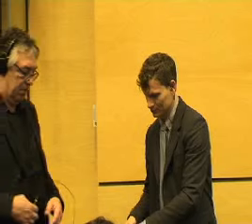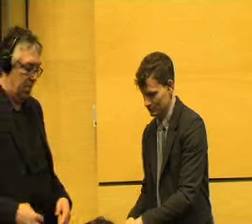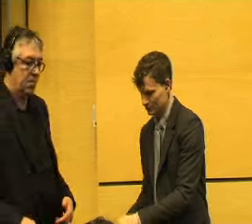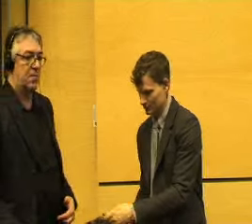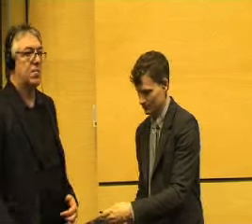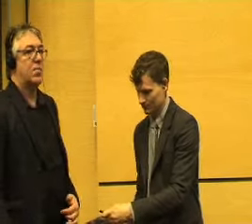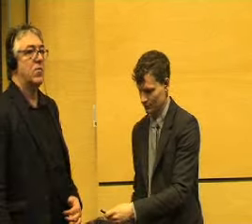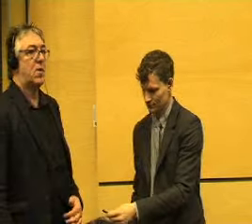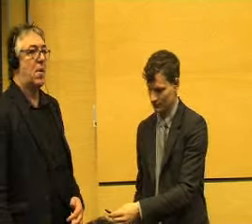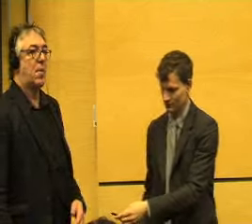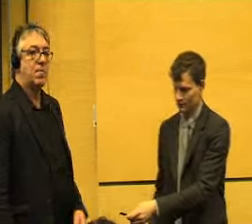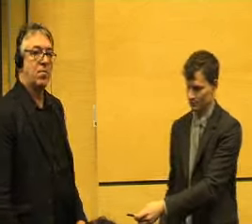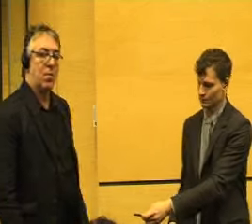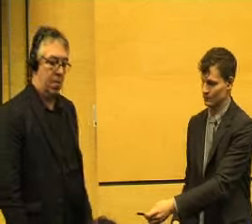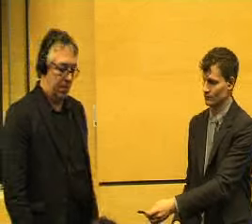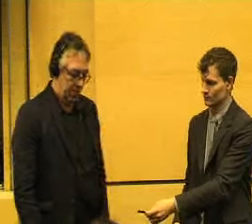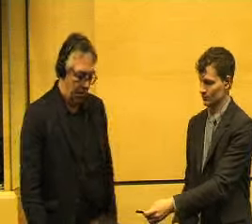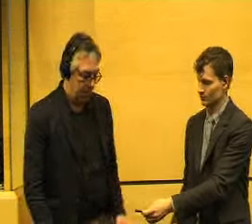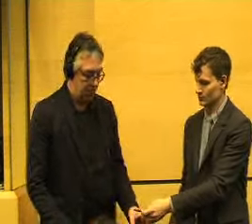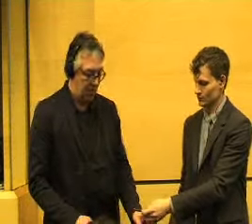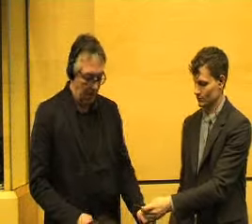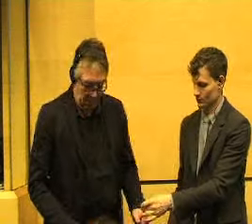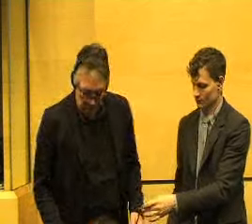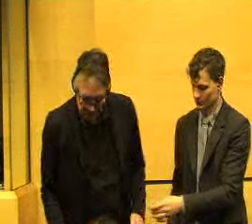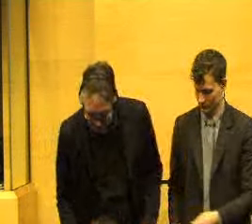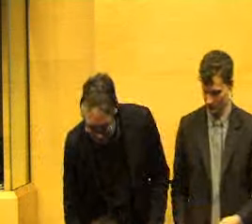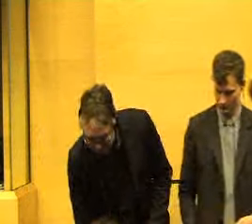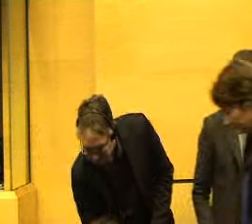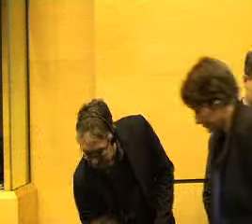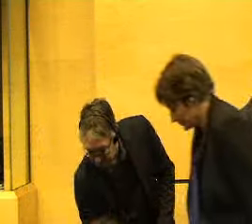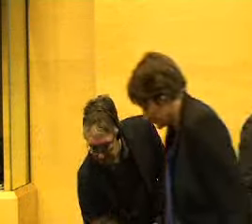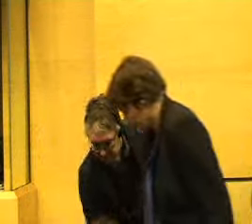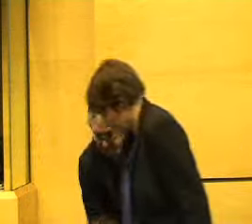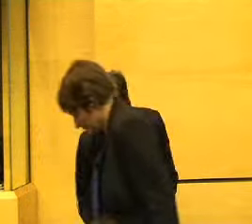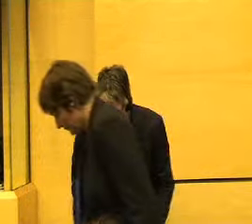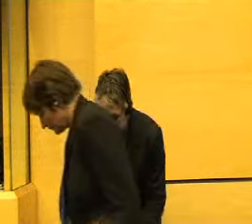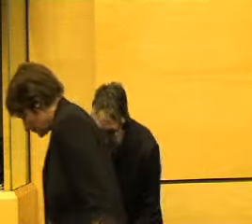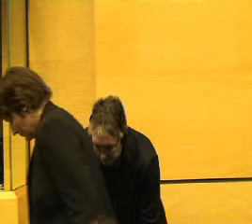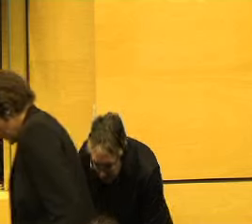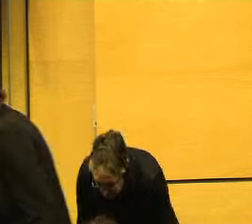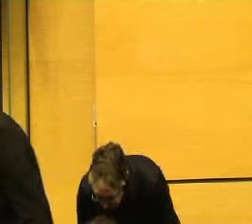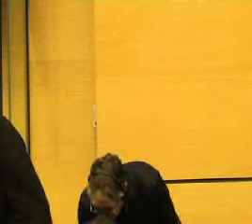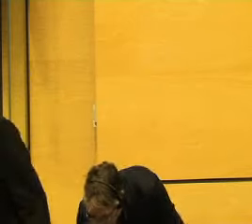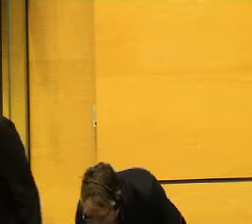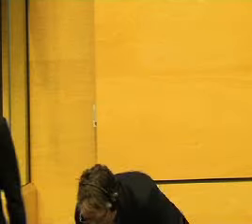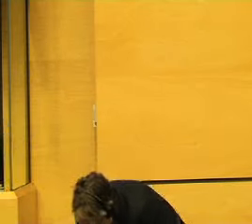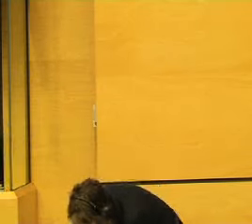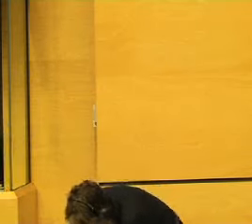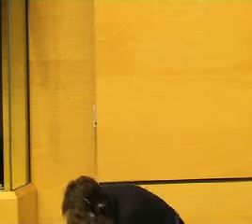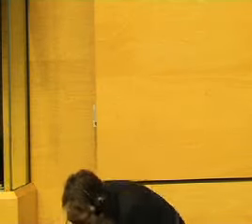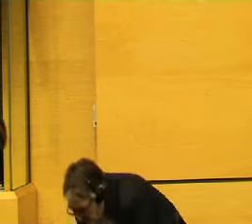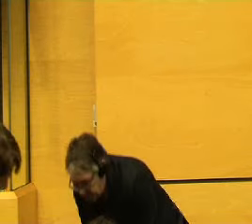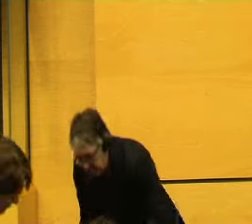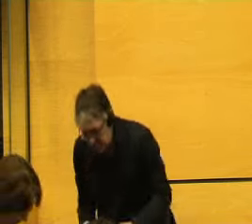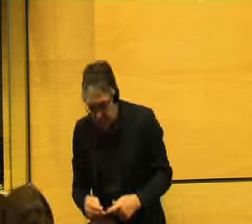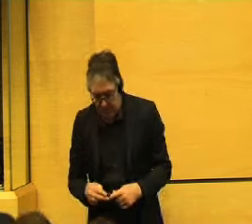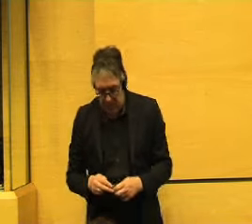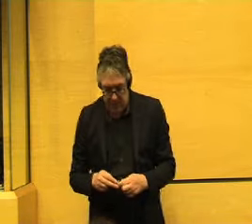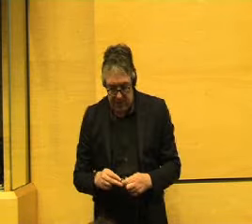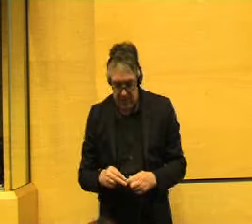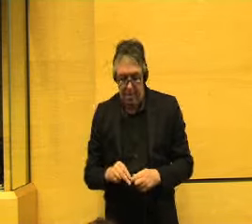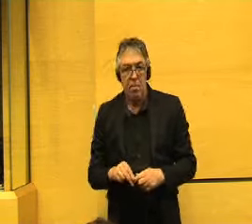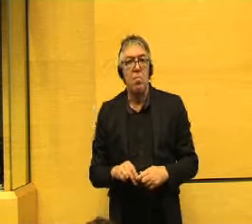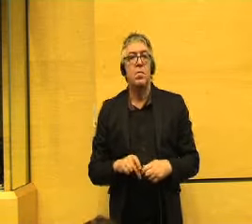Thank you. The question number 3 regarding the inclusion of persons with disability in our work on